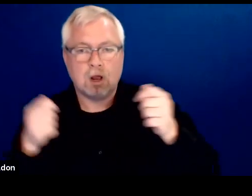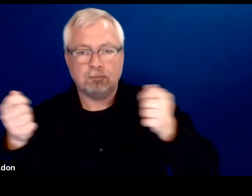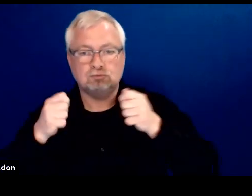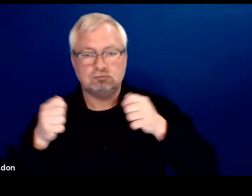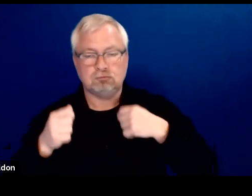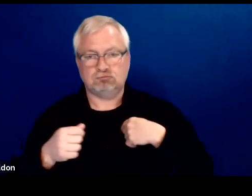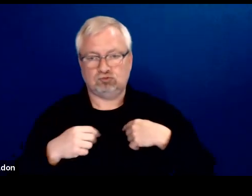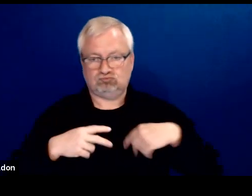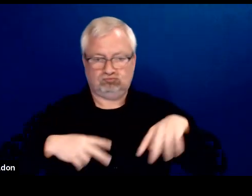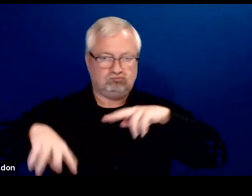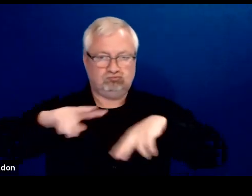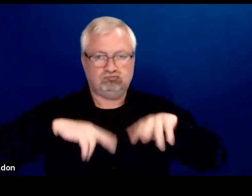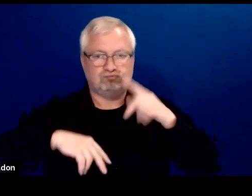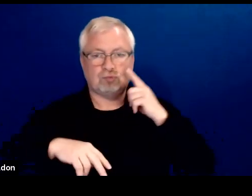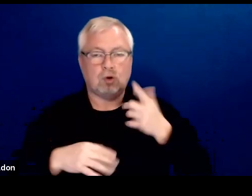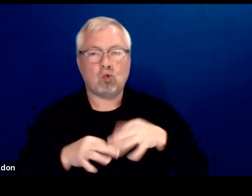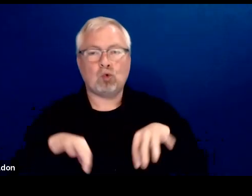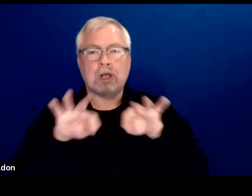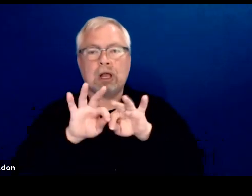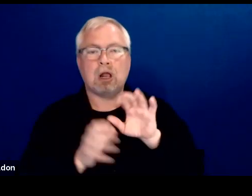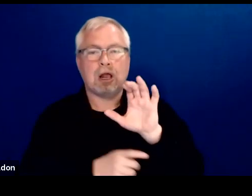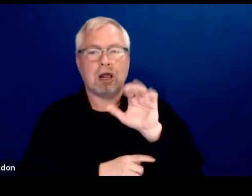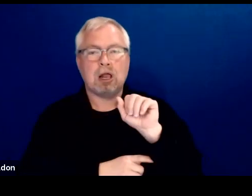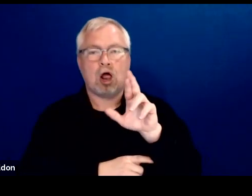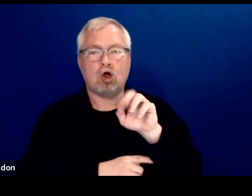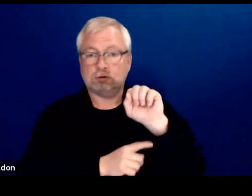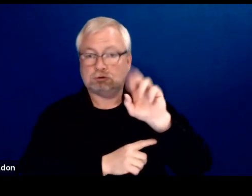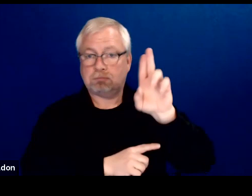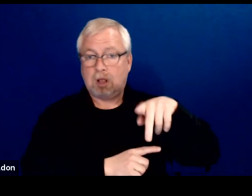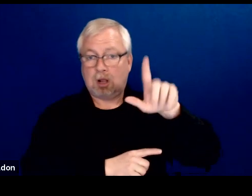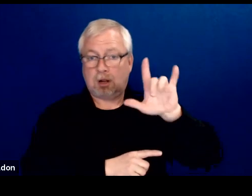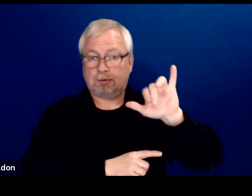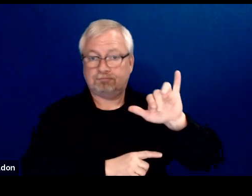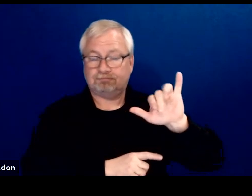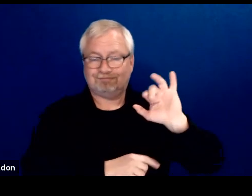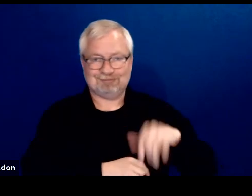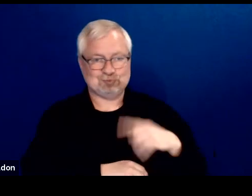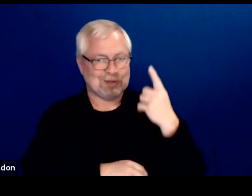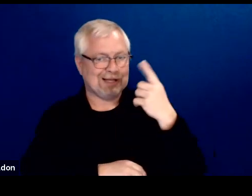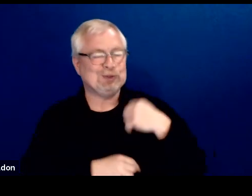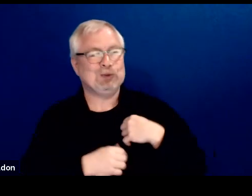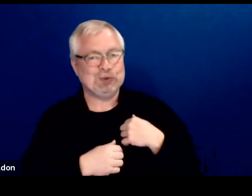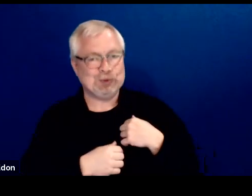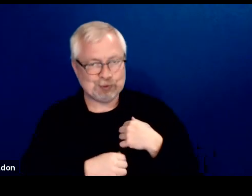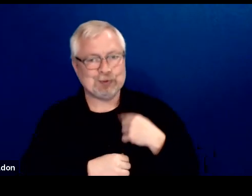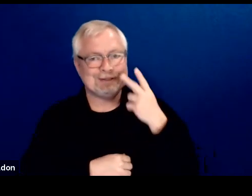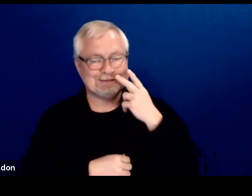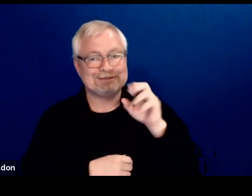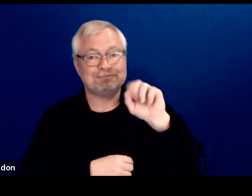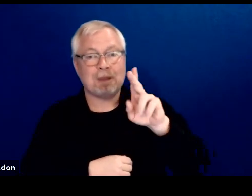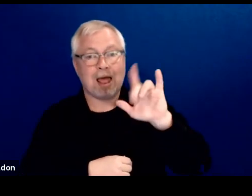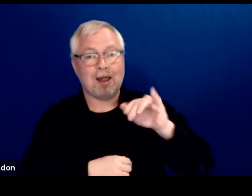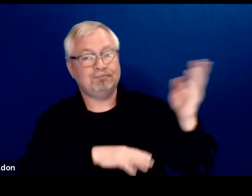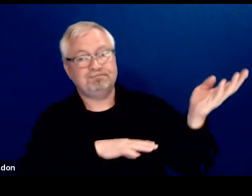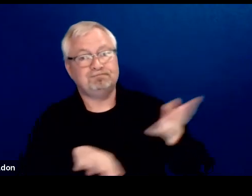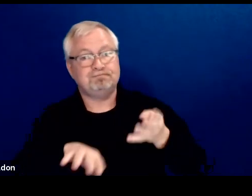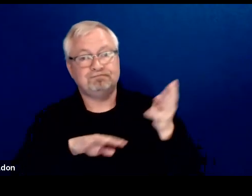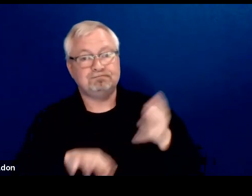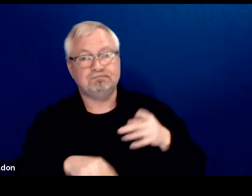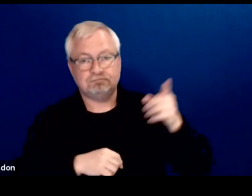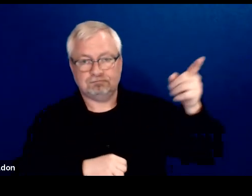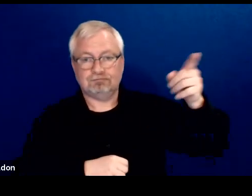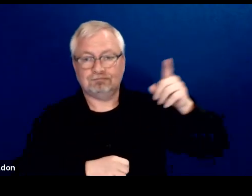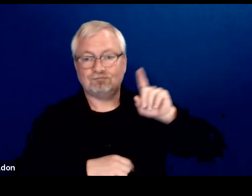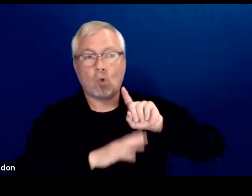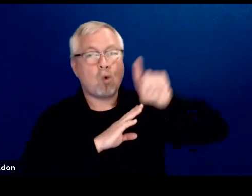stream. And although that is one instance that happened, we have been seeing supplies coming in from overseas. We feel like we're very well positioned.